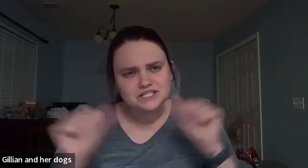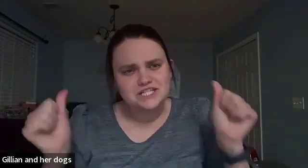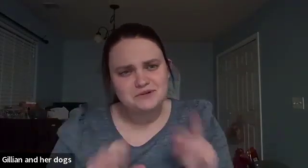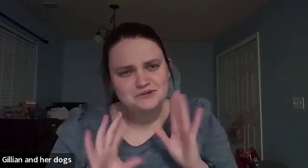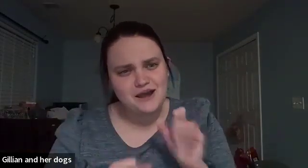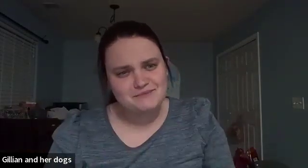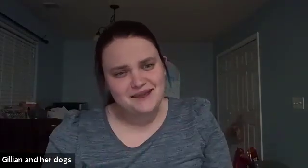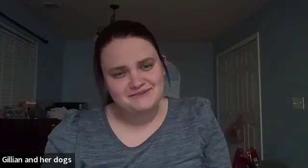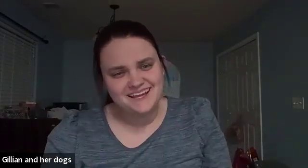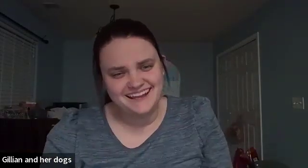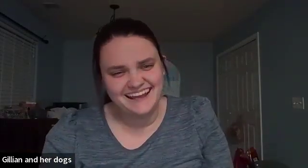What shape are you talking about?